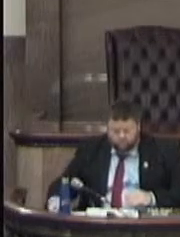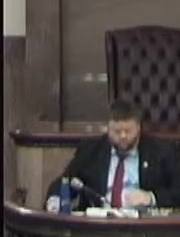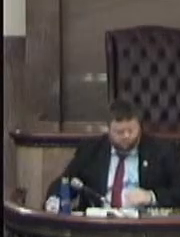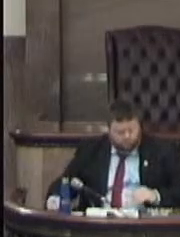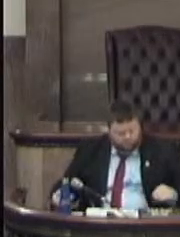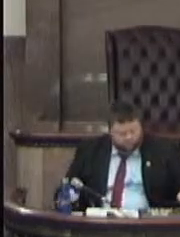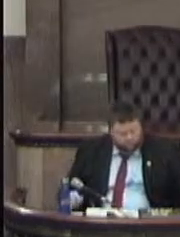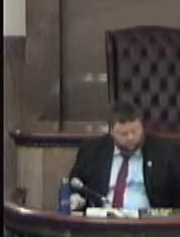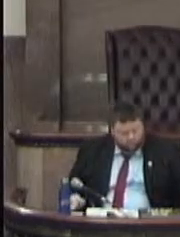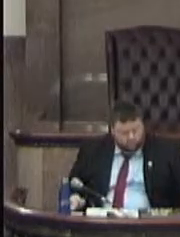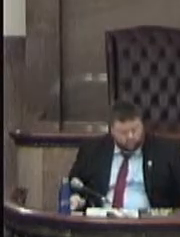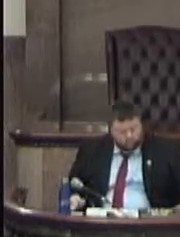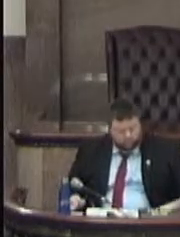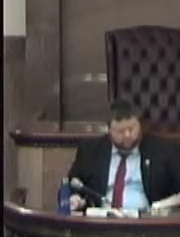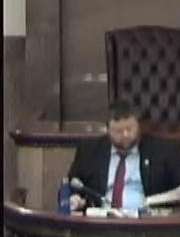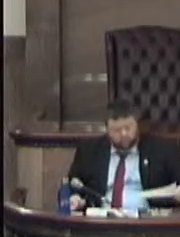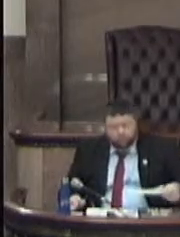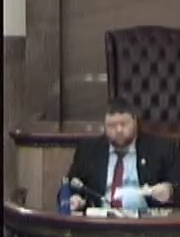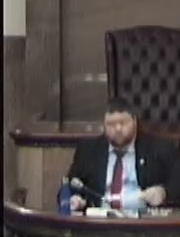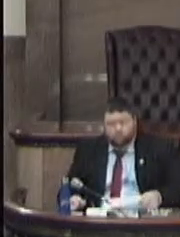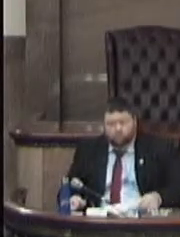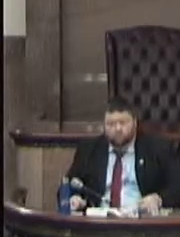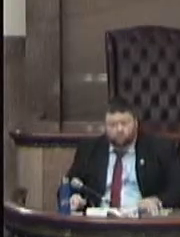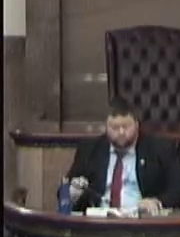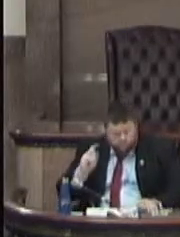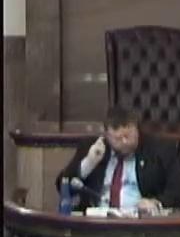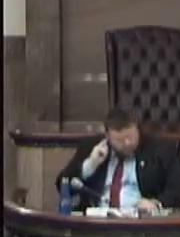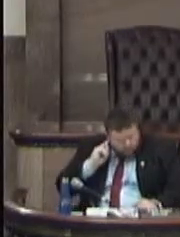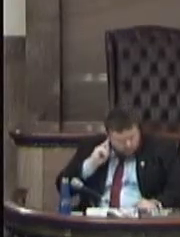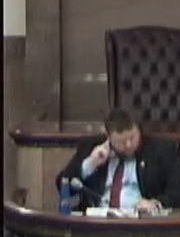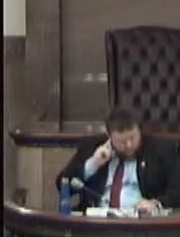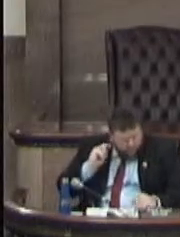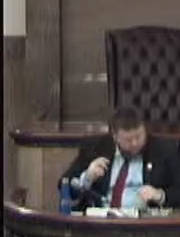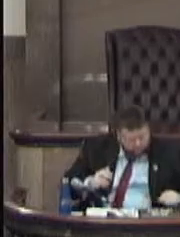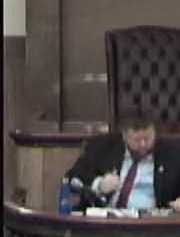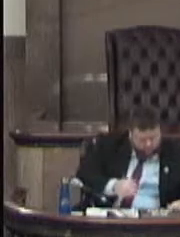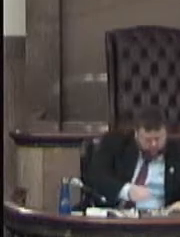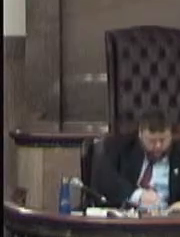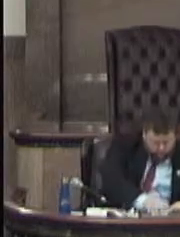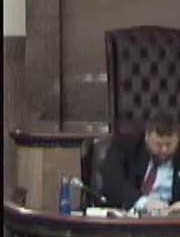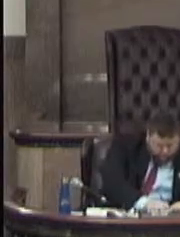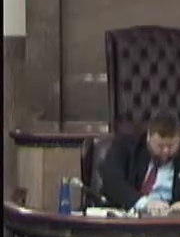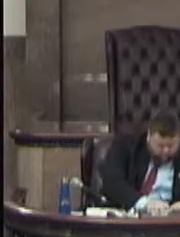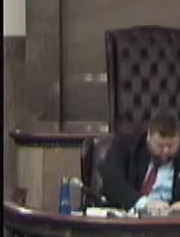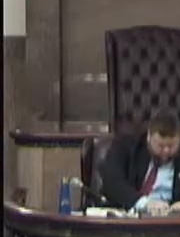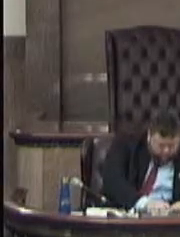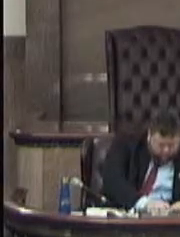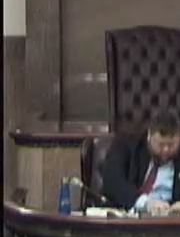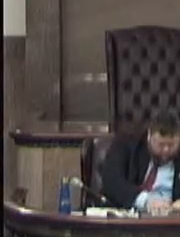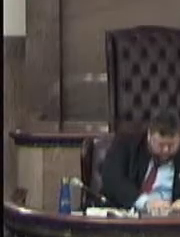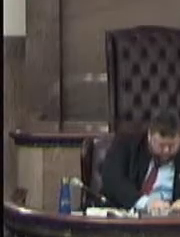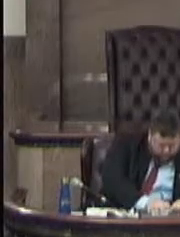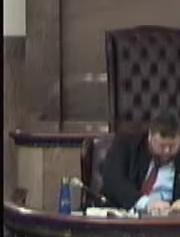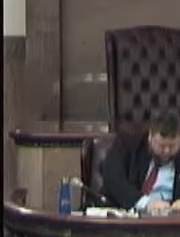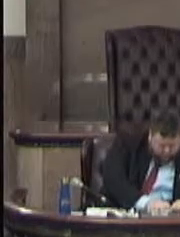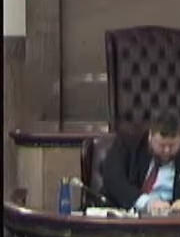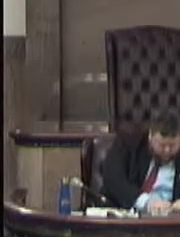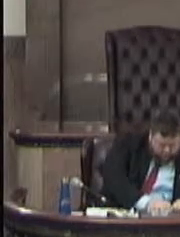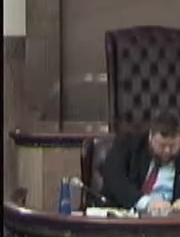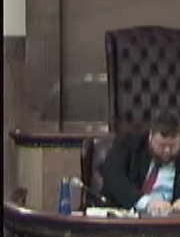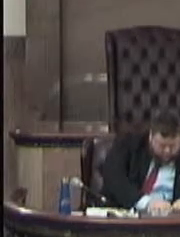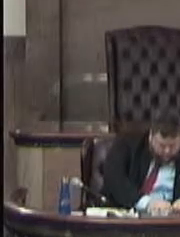online. There are no proclamations scheduled this evening. There are no formal committee reports scheduled for this